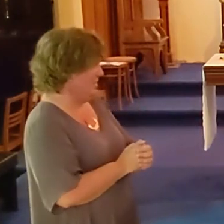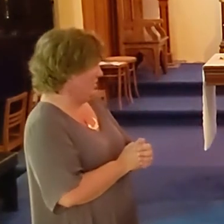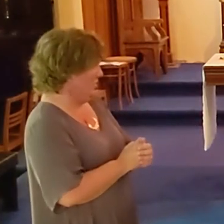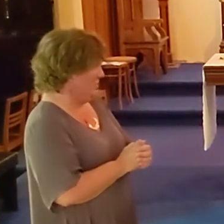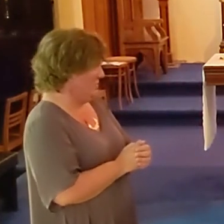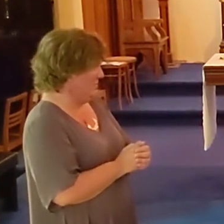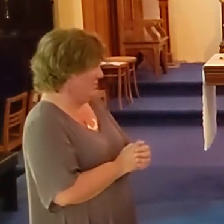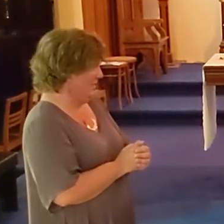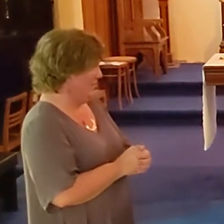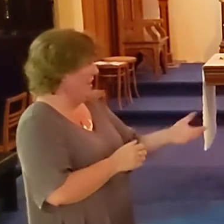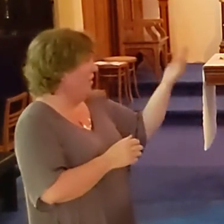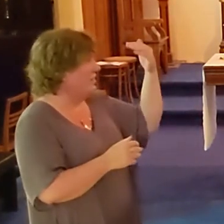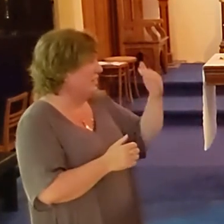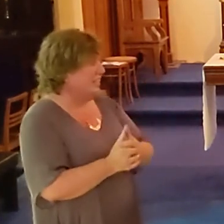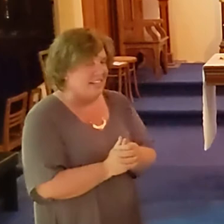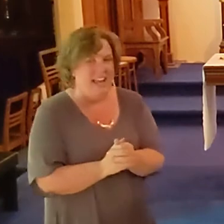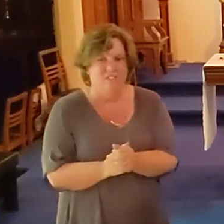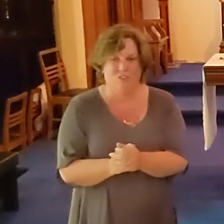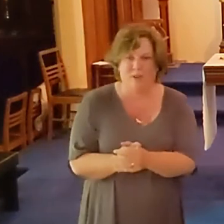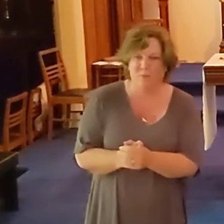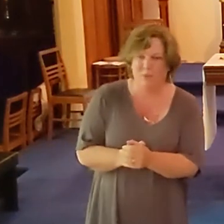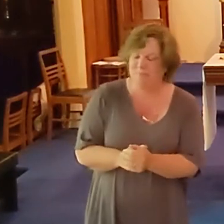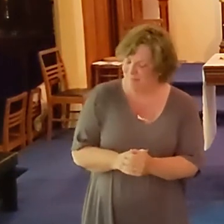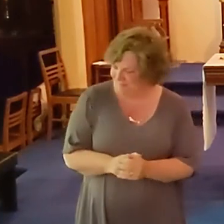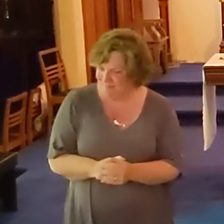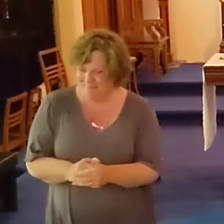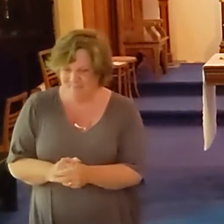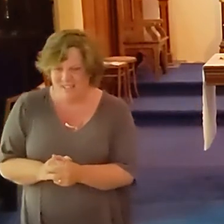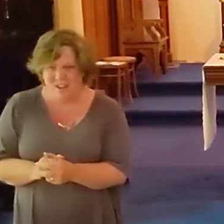Jackling. Why not? Why not? You can have this one, Will.